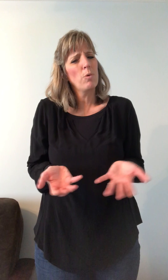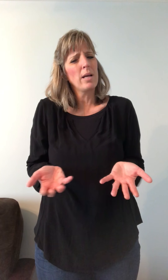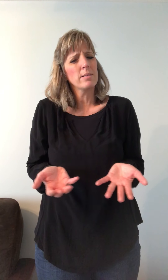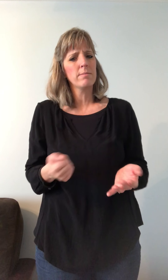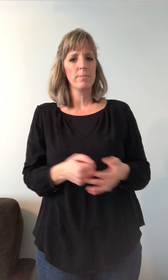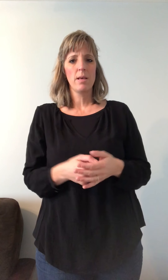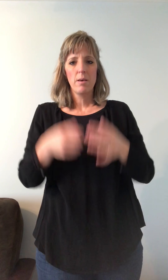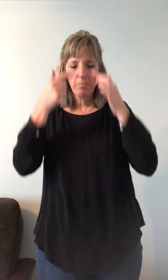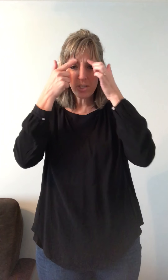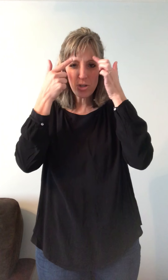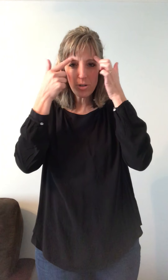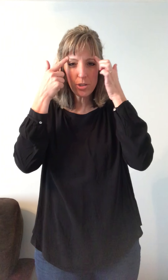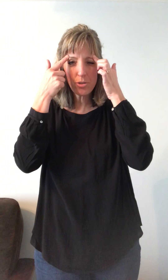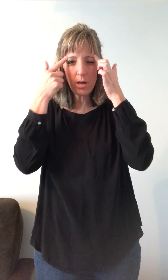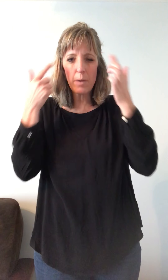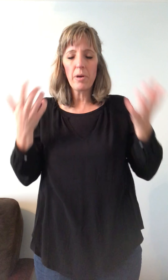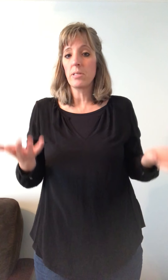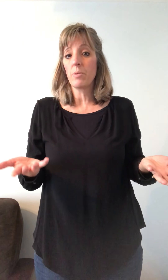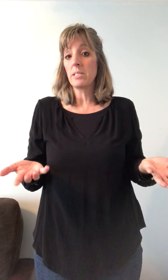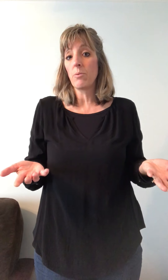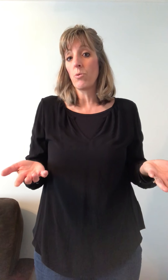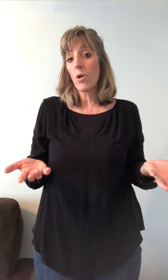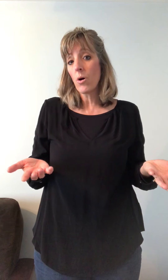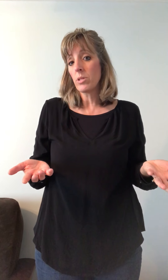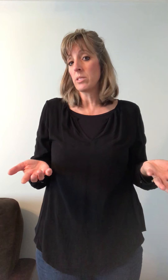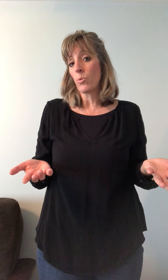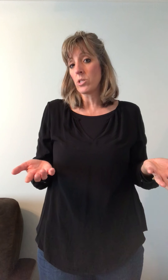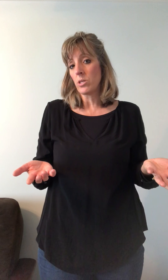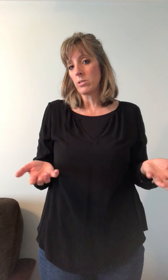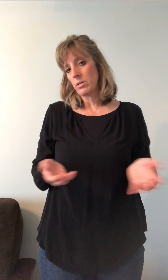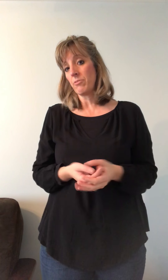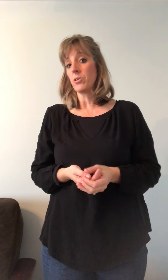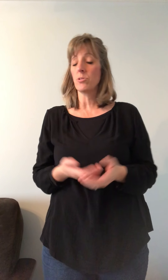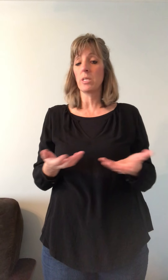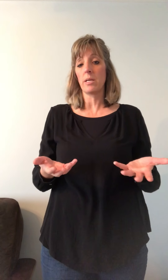What? Be sure you do the eyebrows, otherwise they won't know that it's a question if you're using it as a